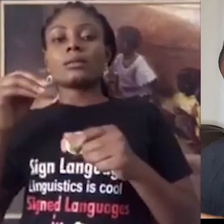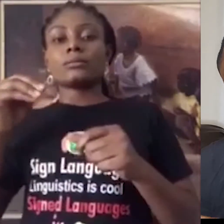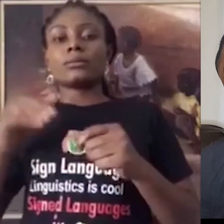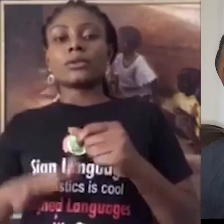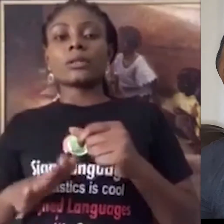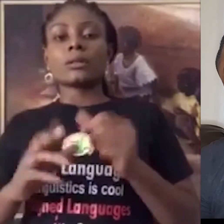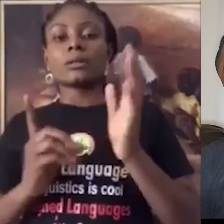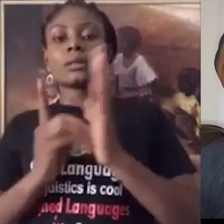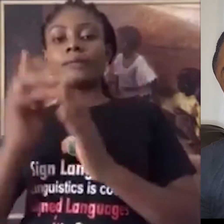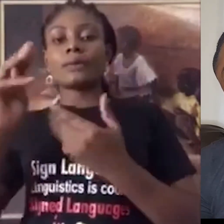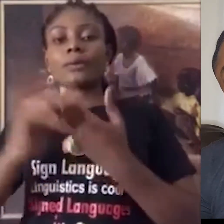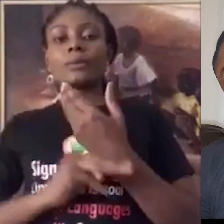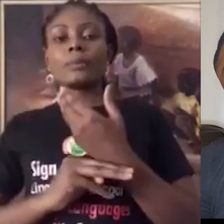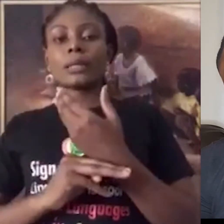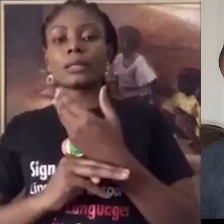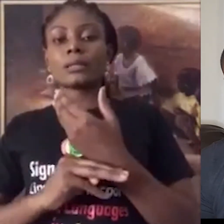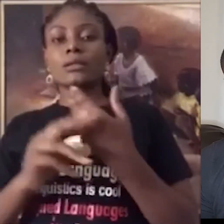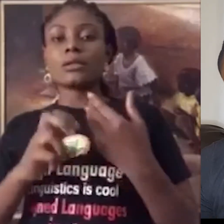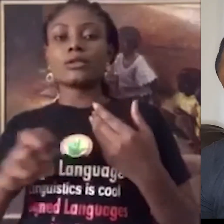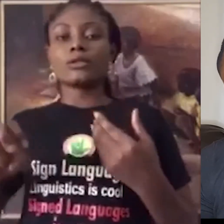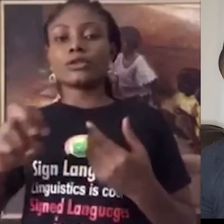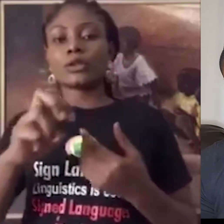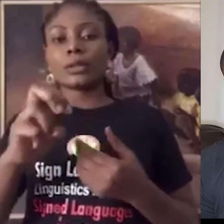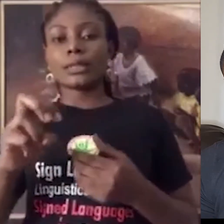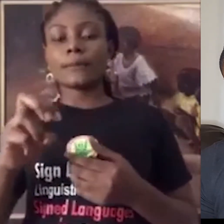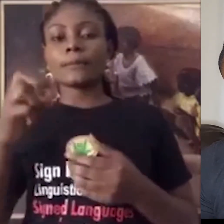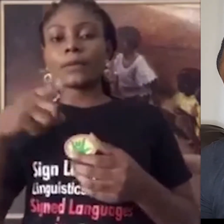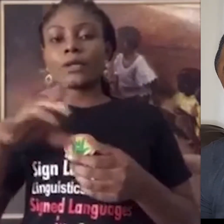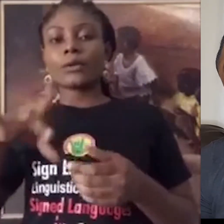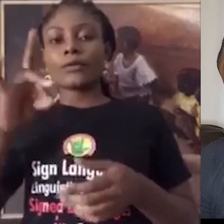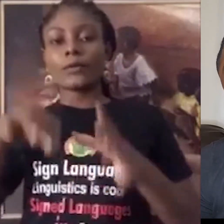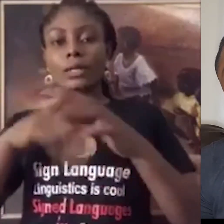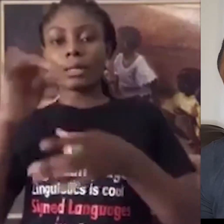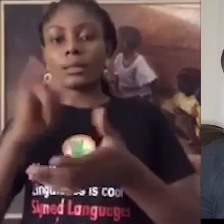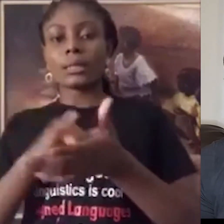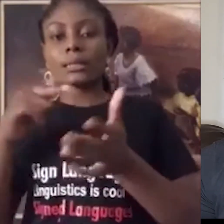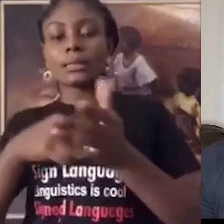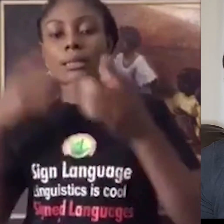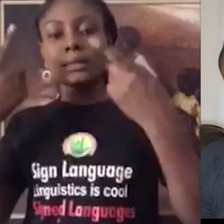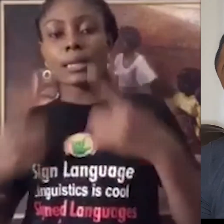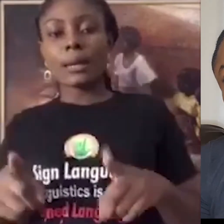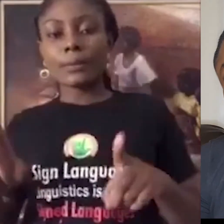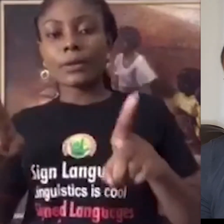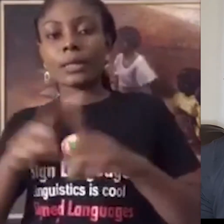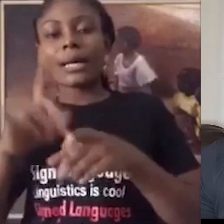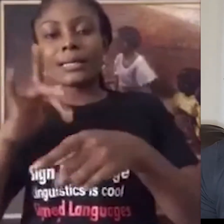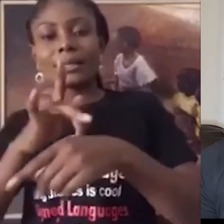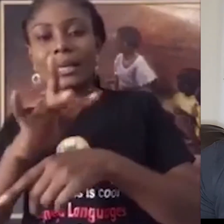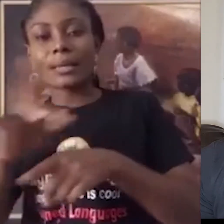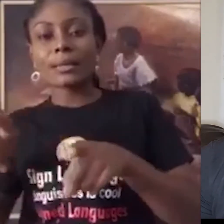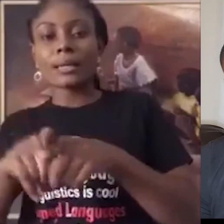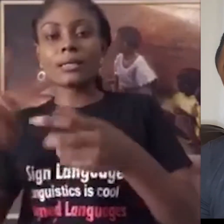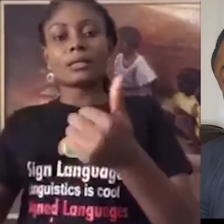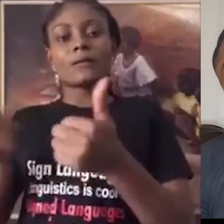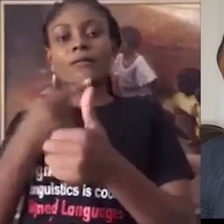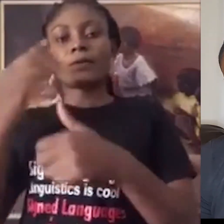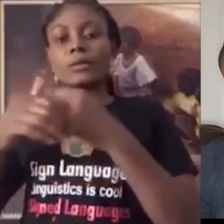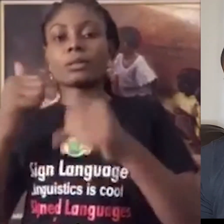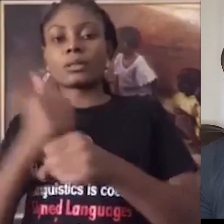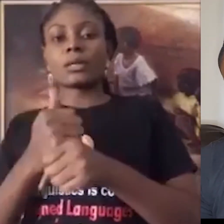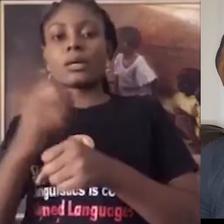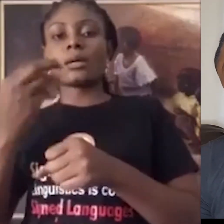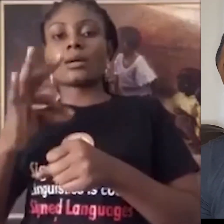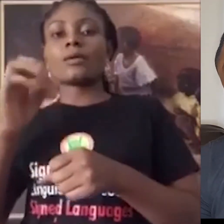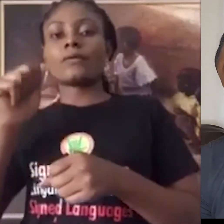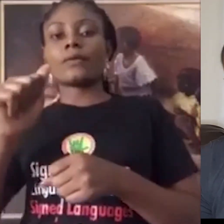development language milestone, you find out that this happens as early as the first